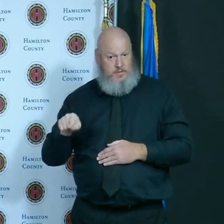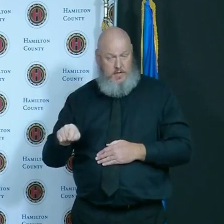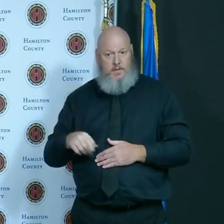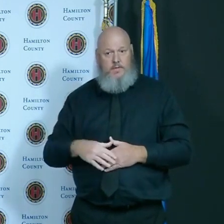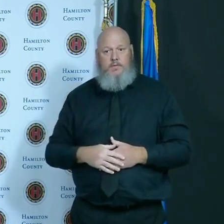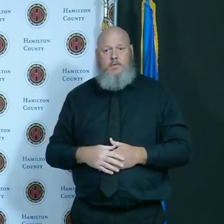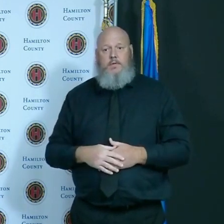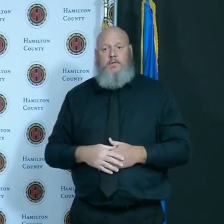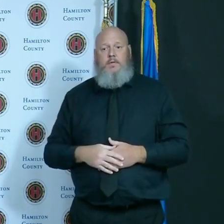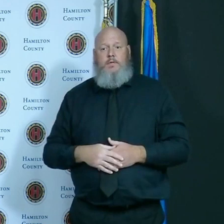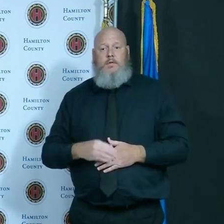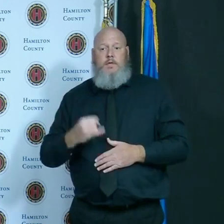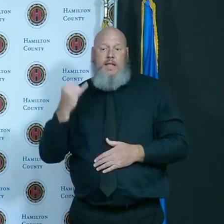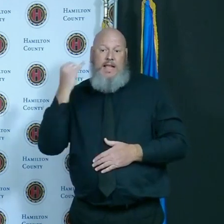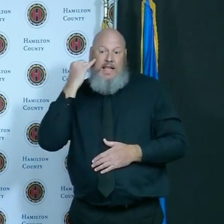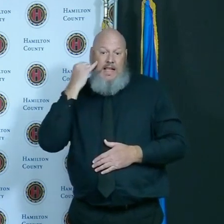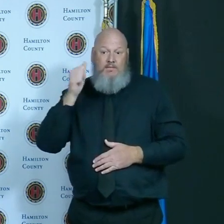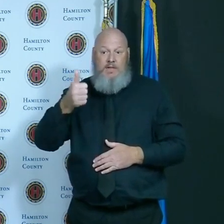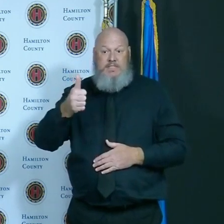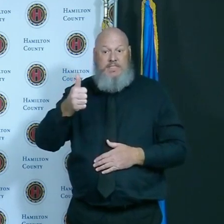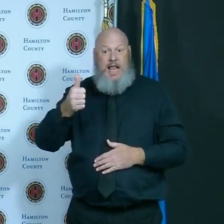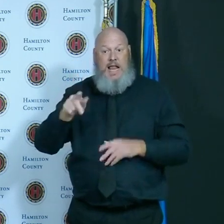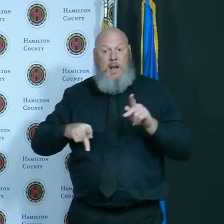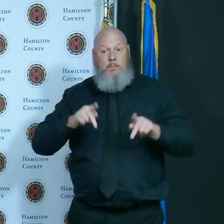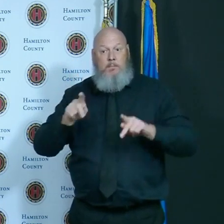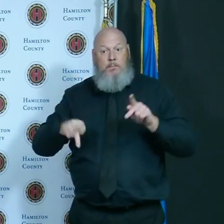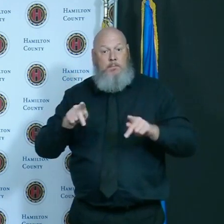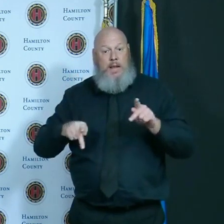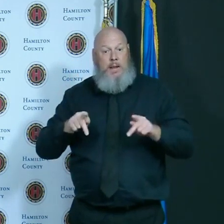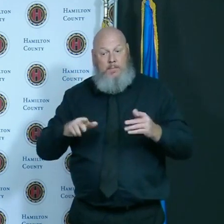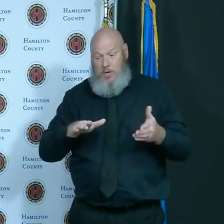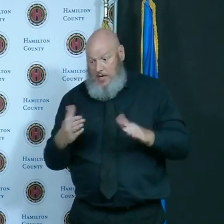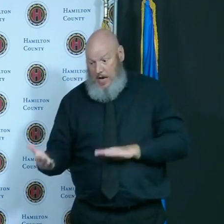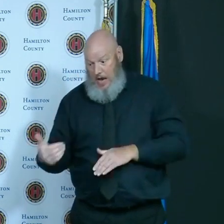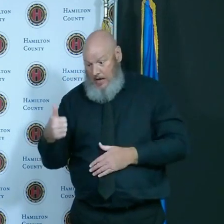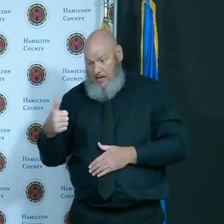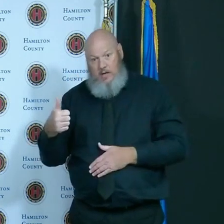the effects of Hurricane Katrina. In our state of Ohio,